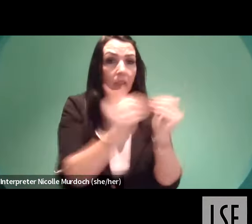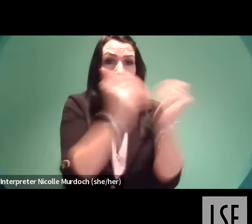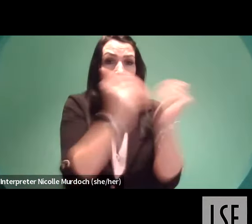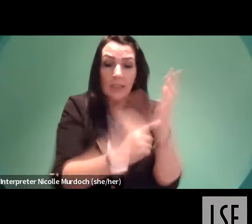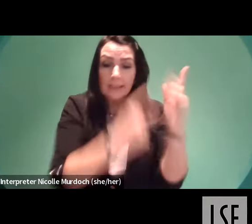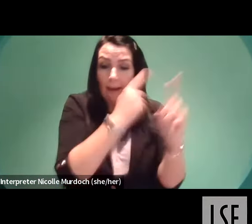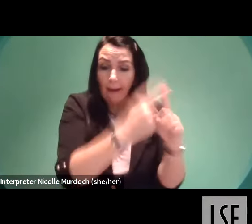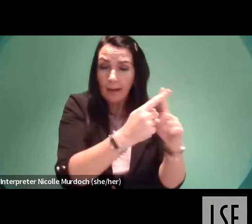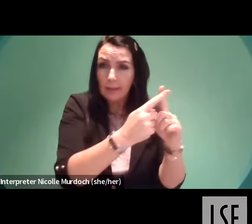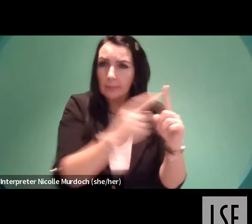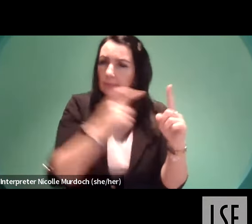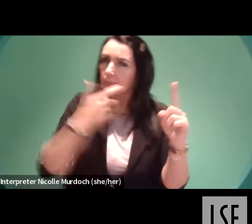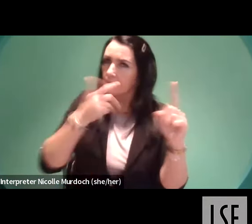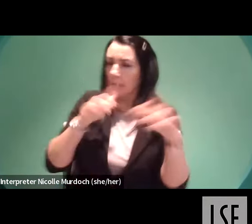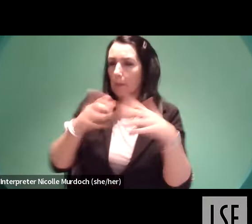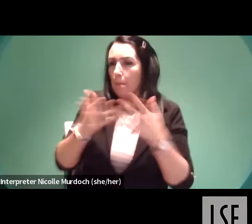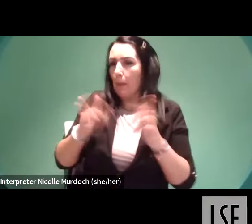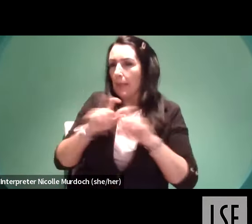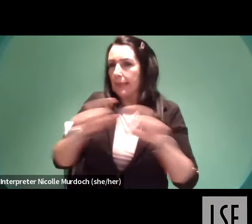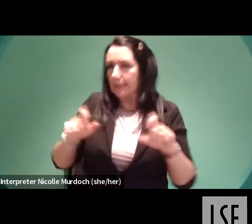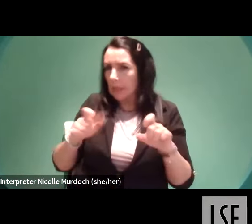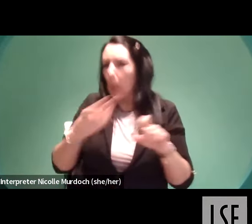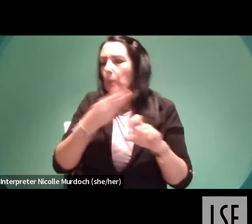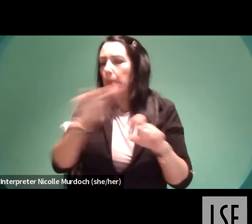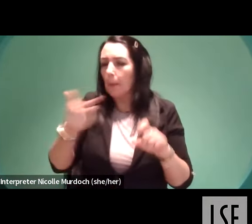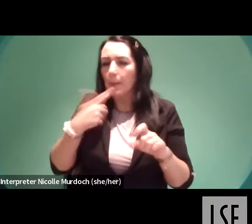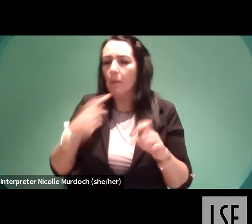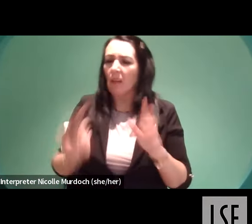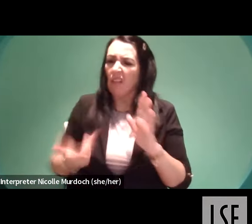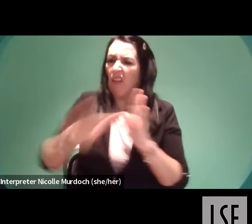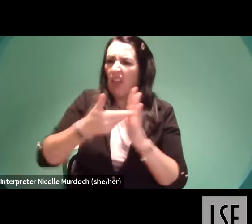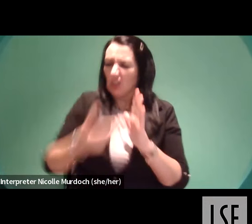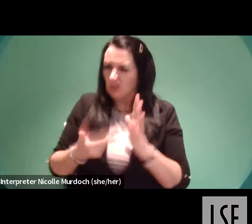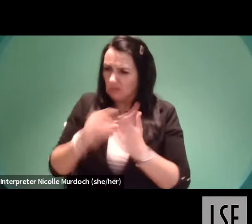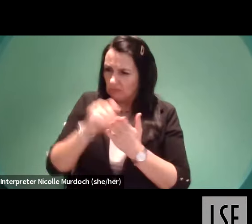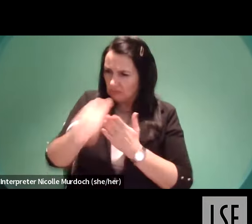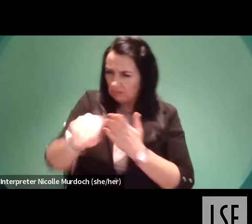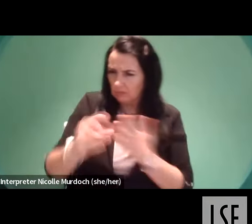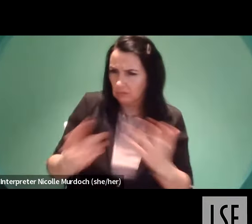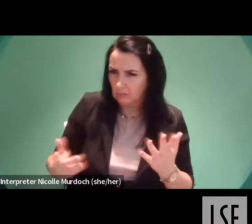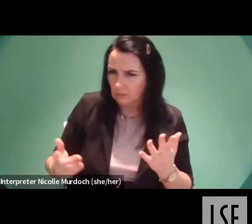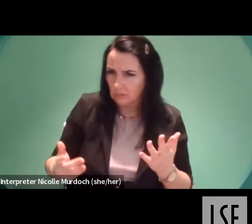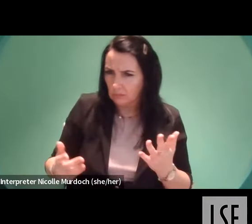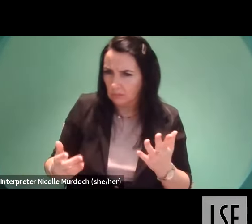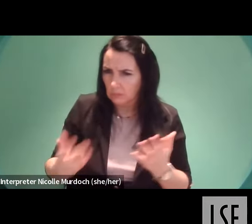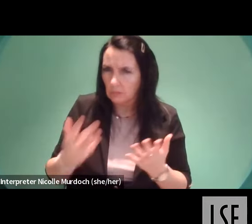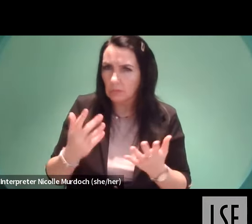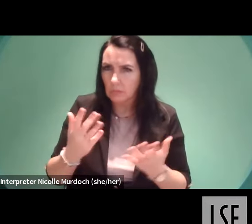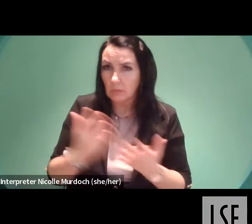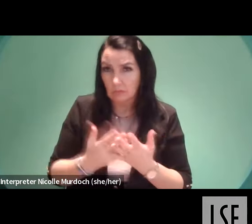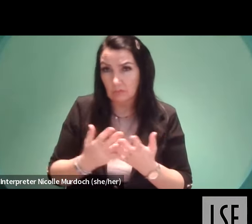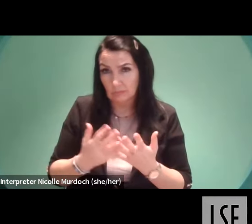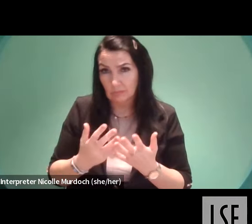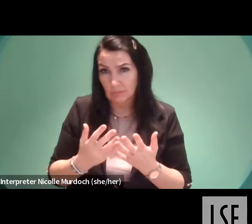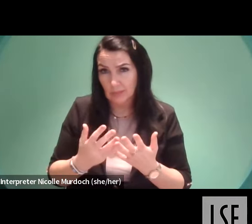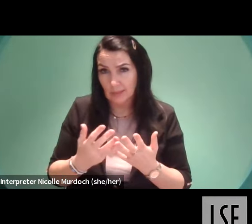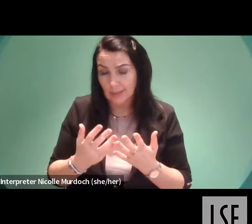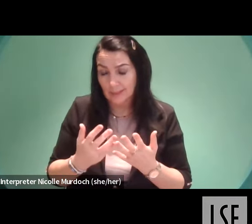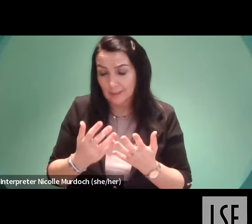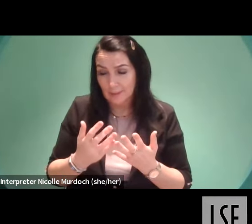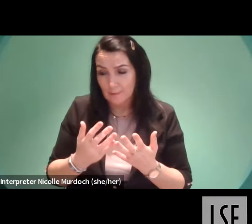would still oppose the extra impact, which might be regressive, I might add, at the margin,